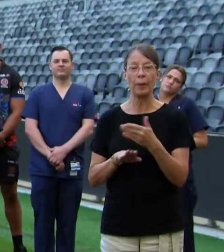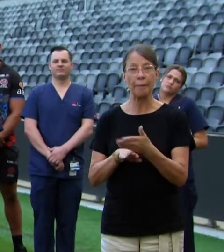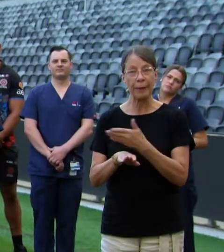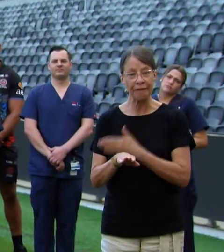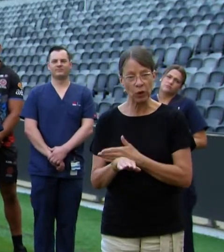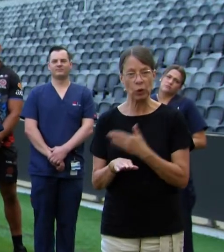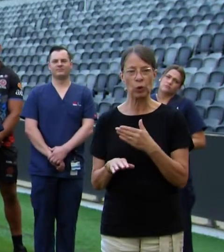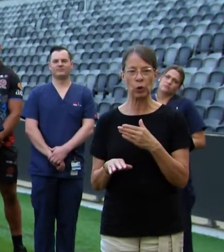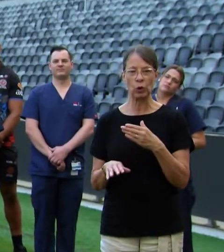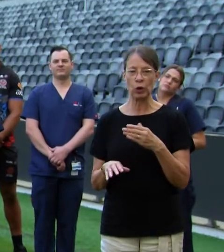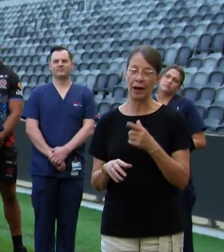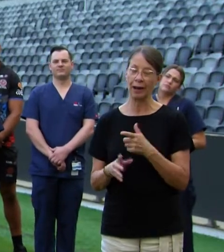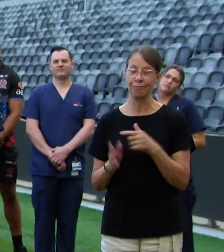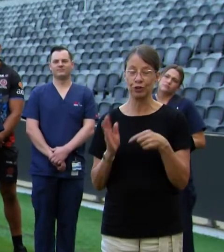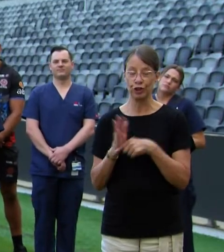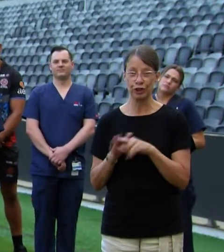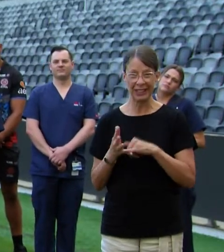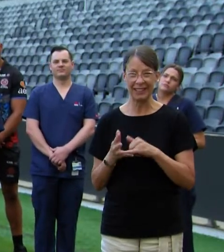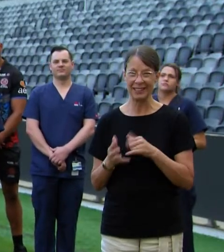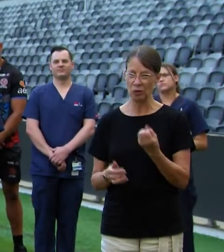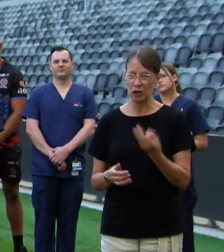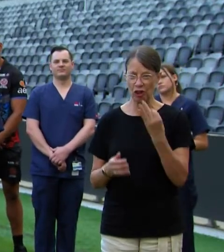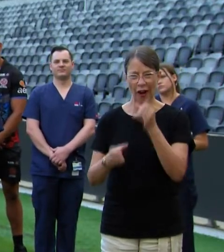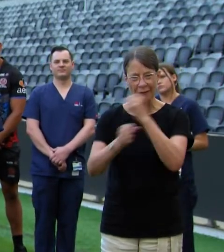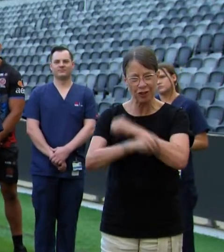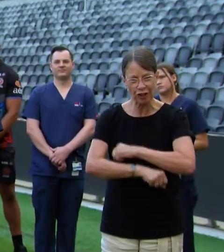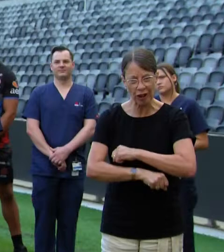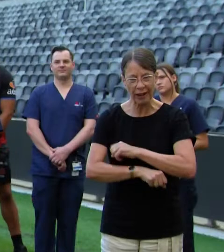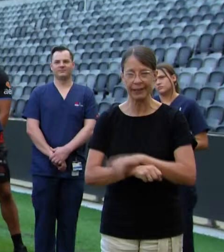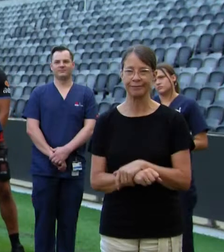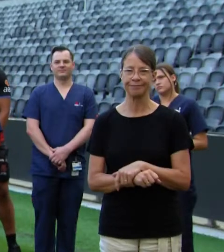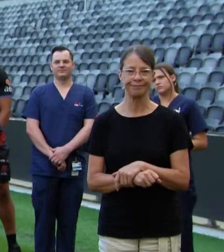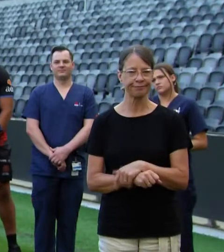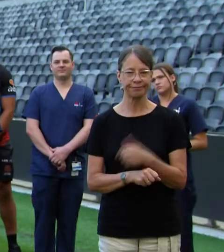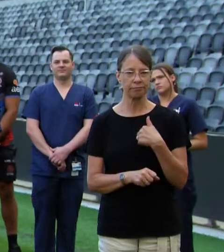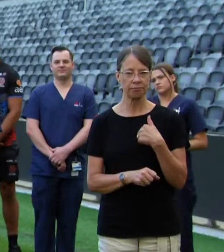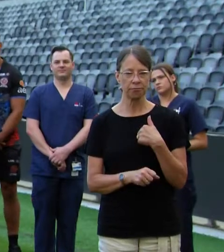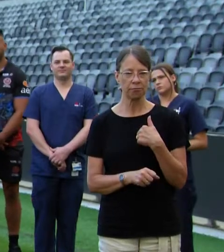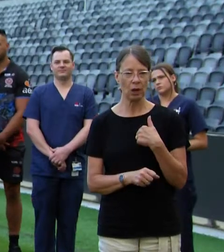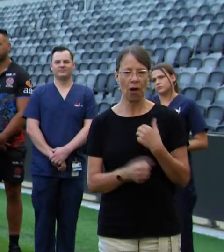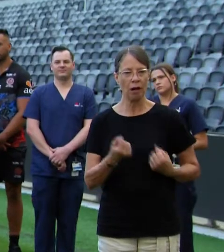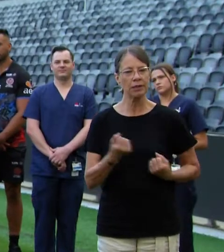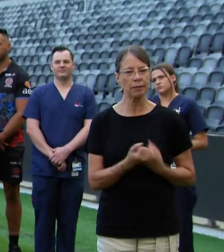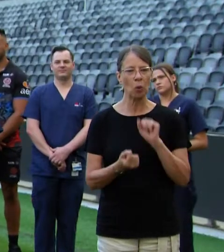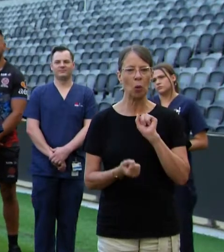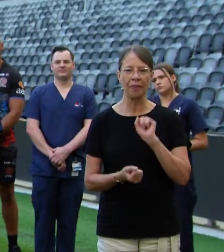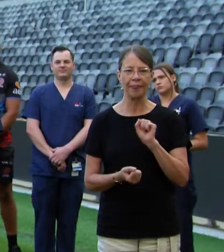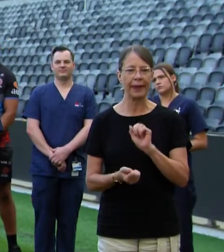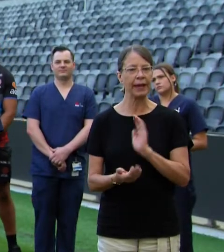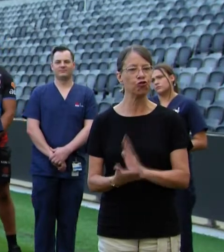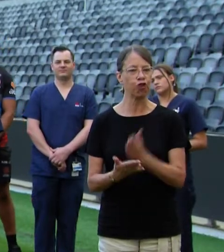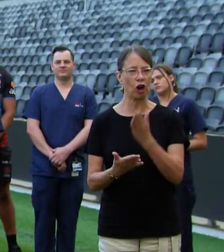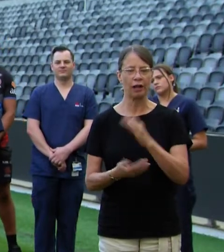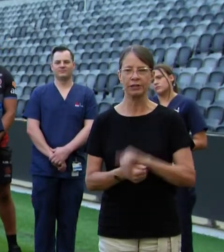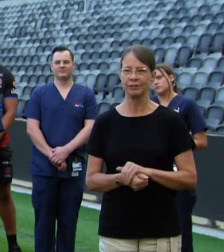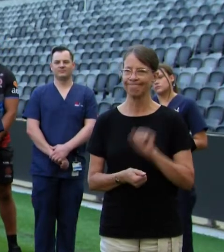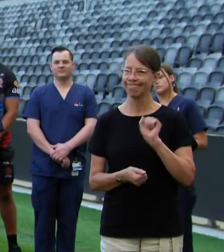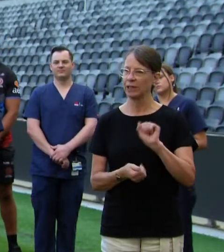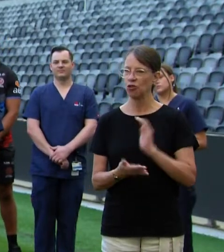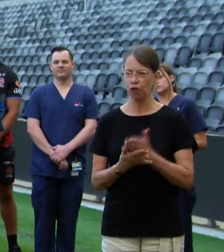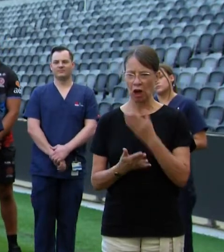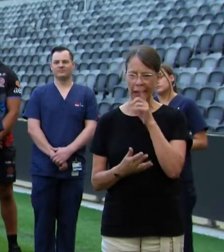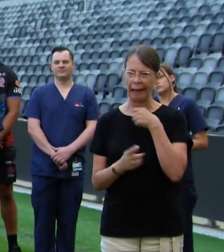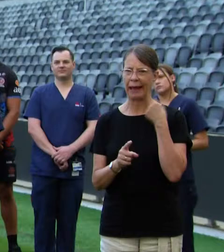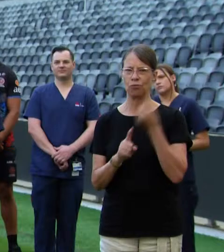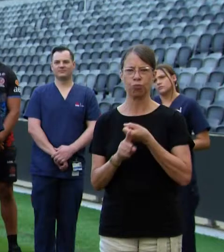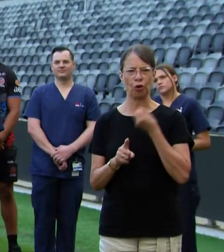from happening? I am completely in favour of the right and support the right of people to